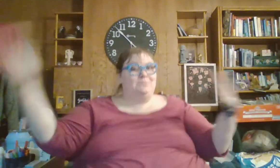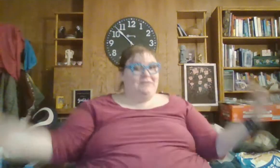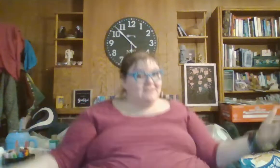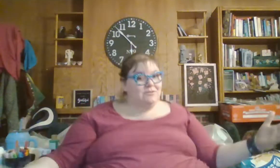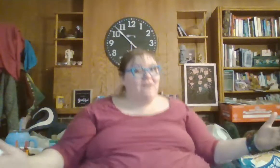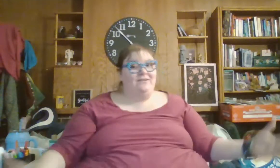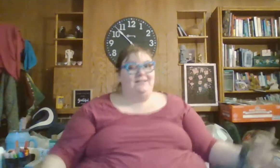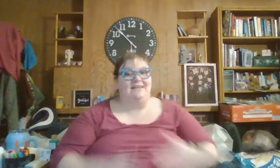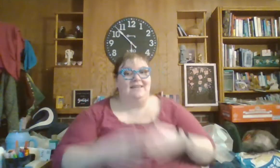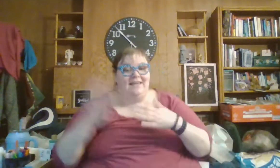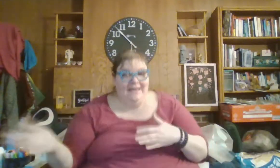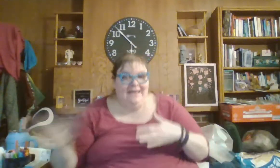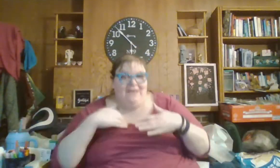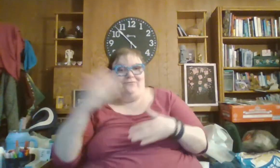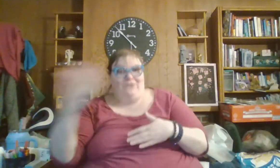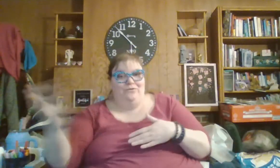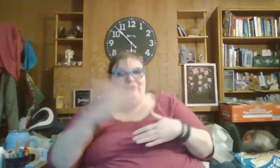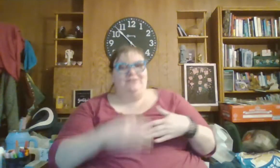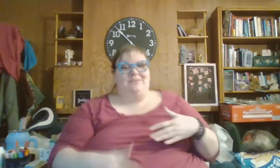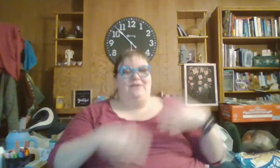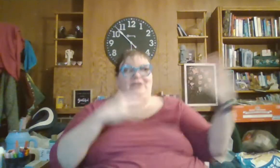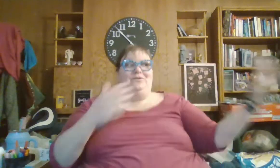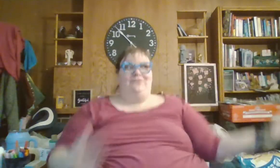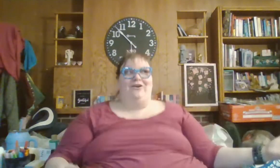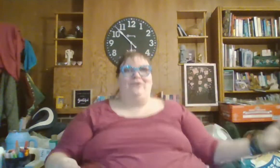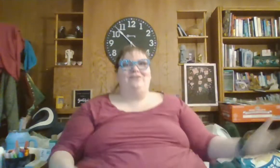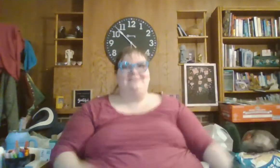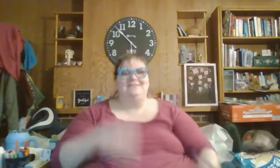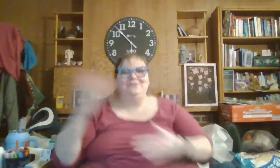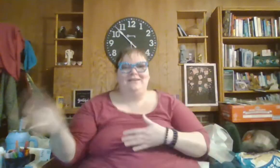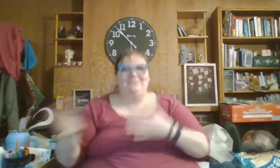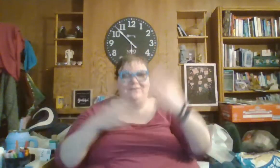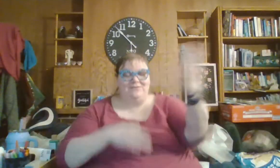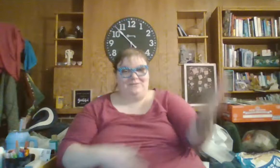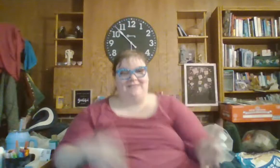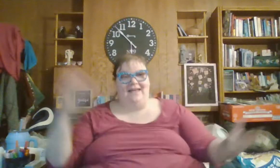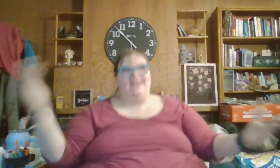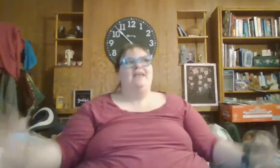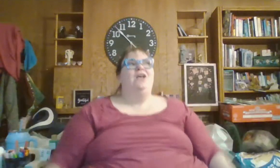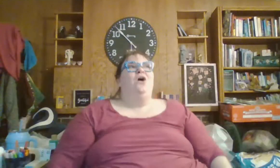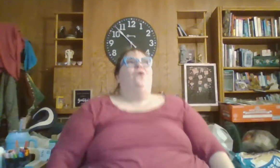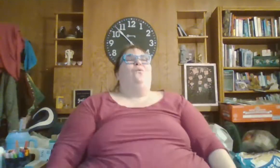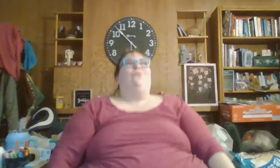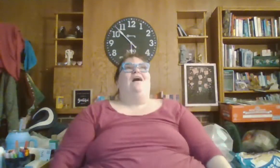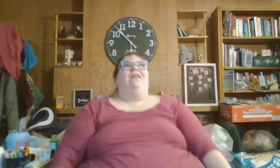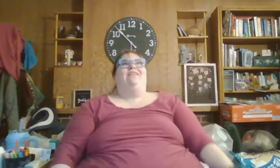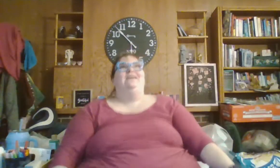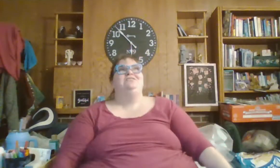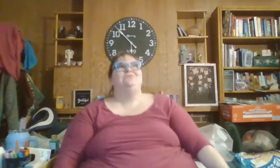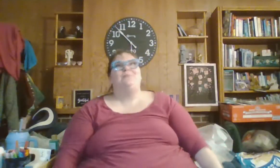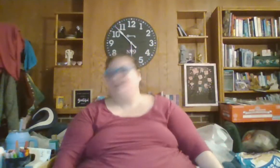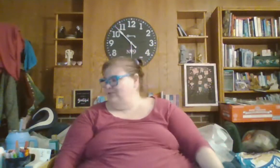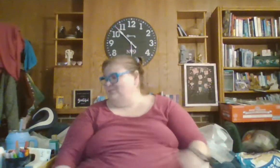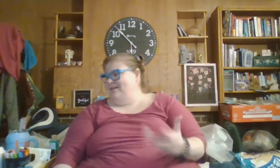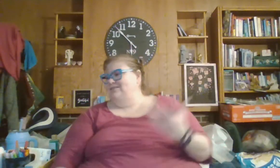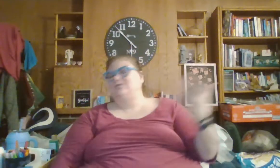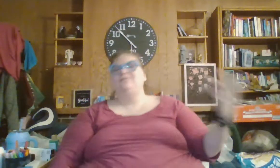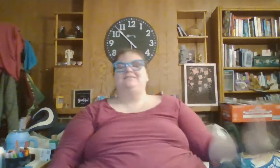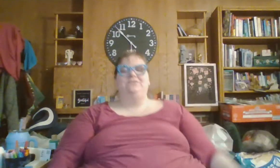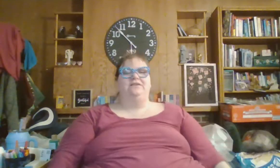splits her profits. Like if you refer somebody to one of her courses, you get 50%. Well, she wrote back and she goes, well, I don't always do the